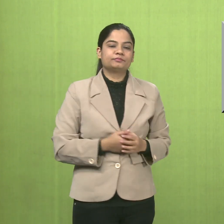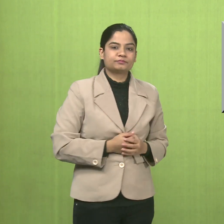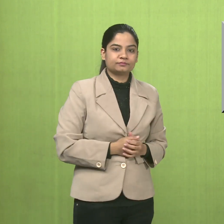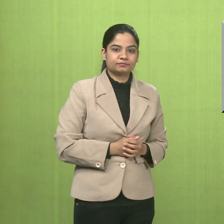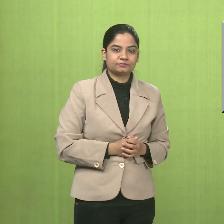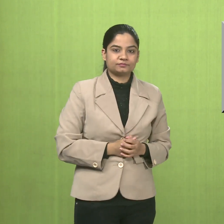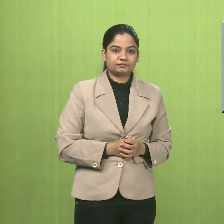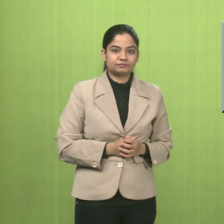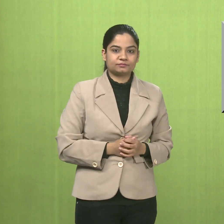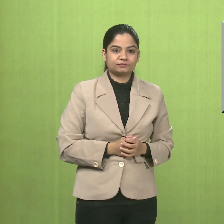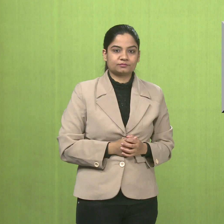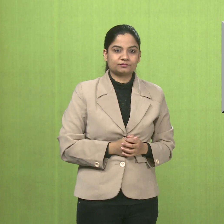and more illiterate.